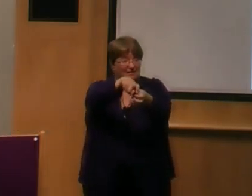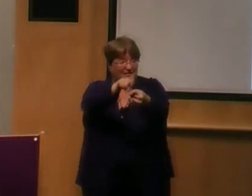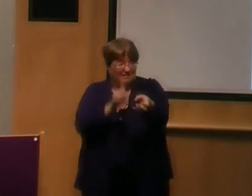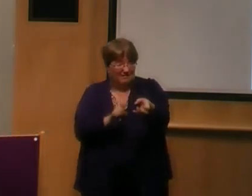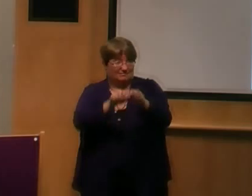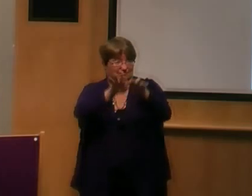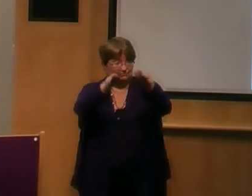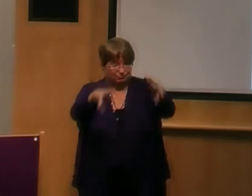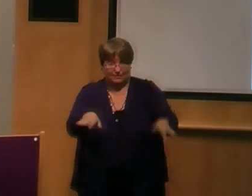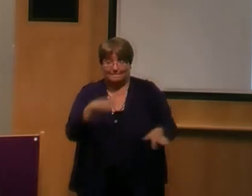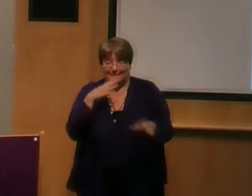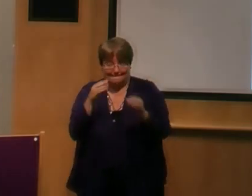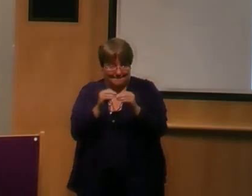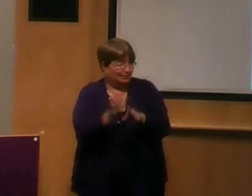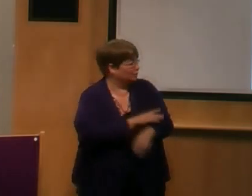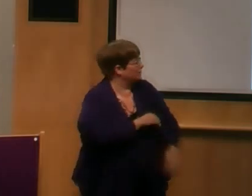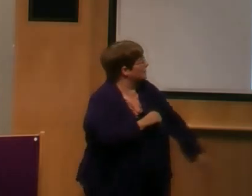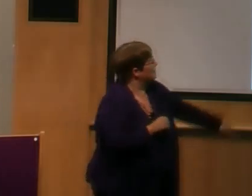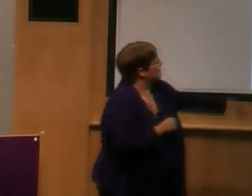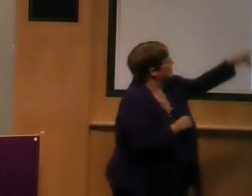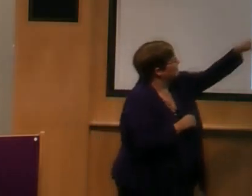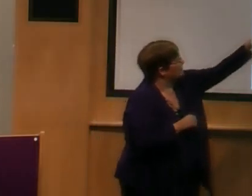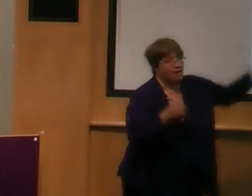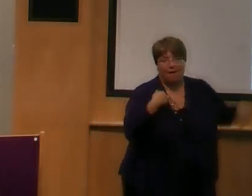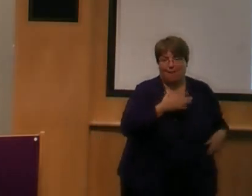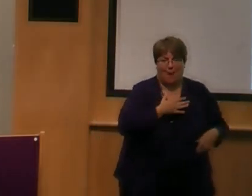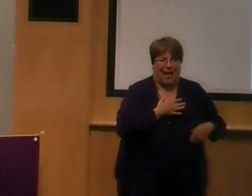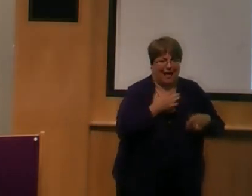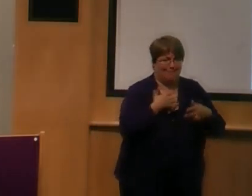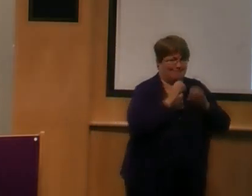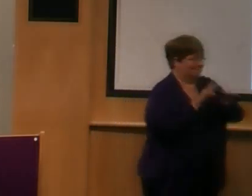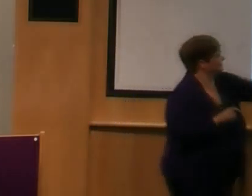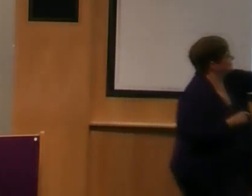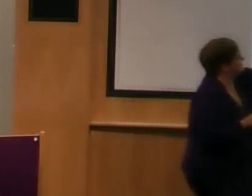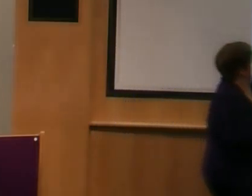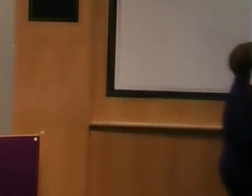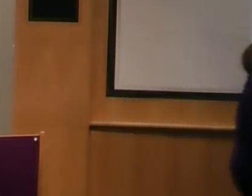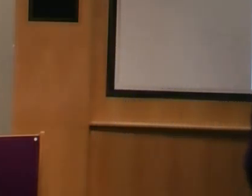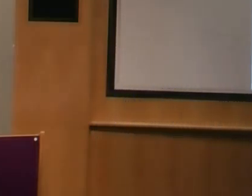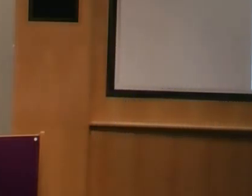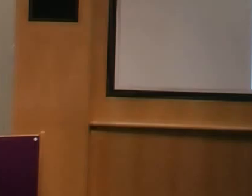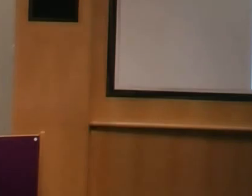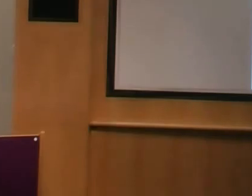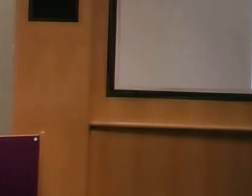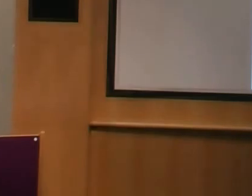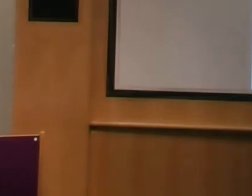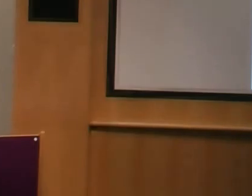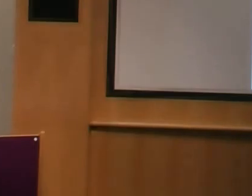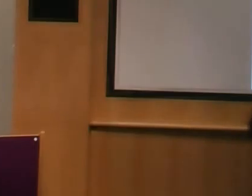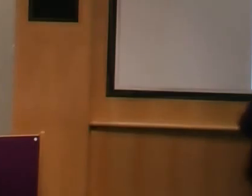And as I previously mentioned, being a big family of ones, I think that's really one of the best